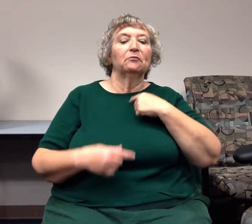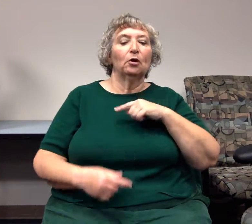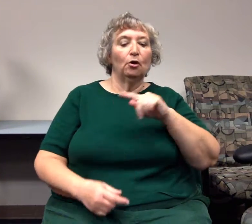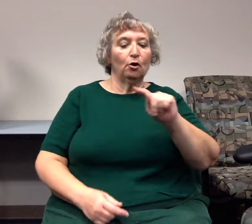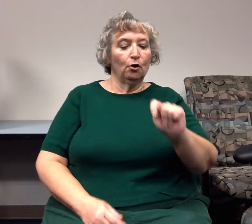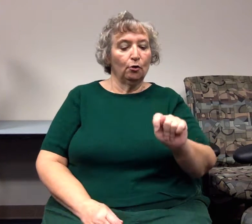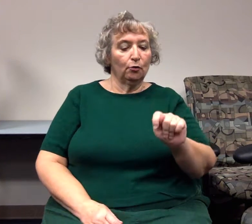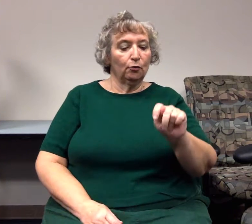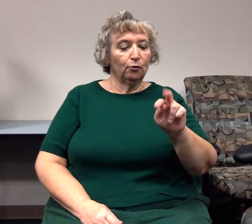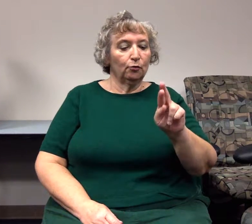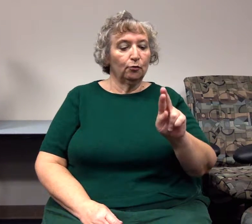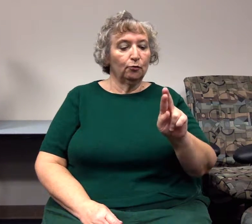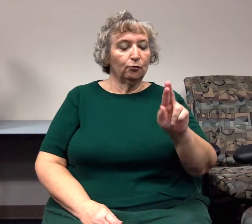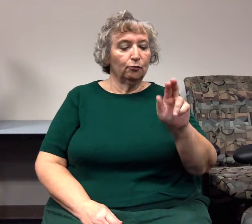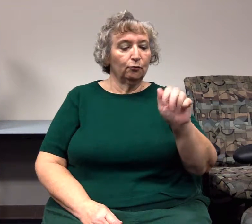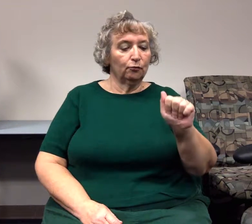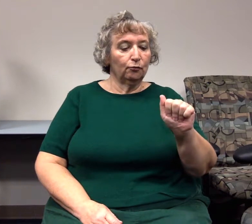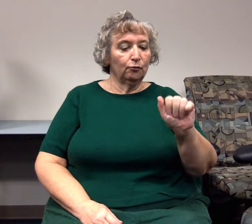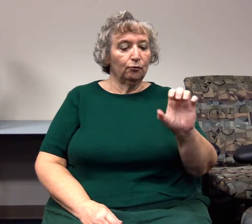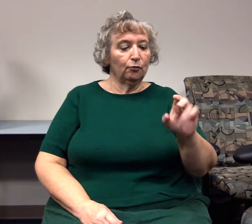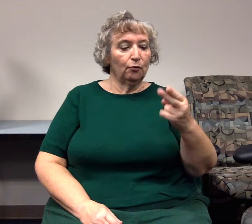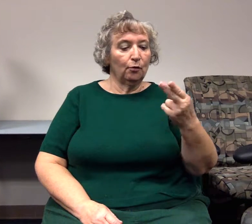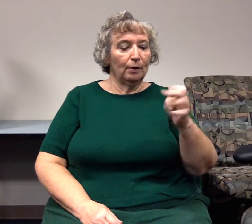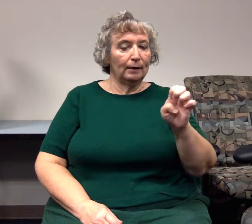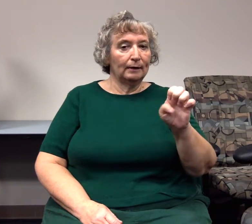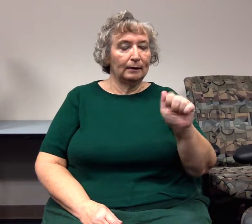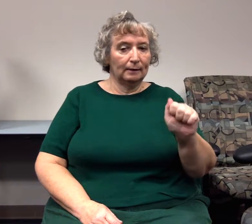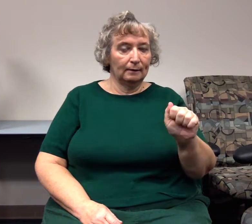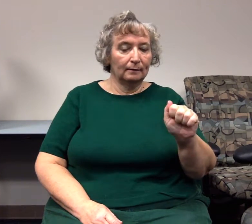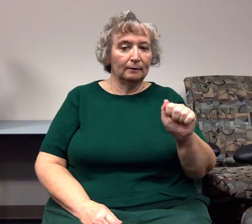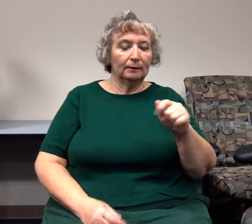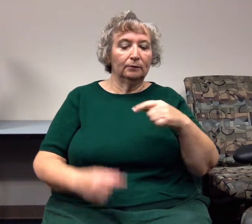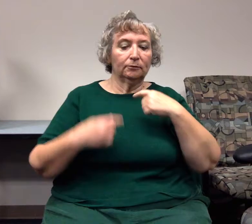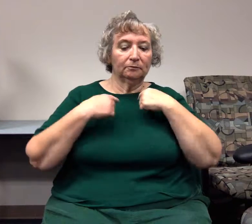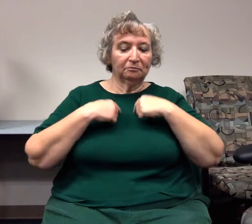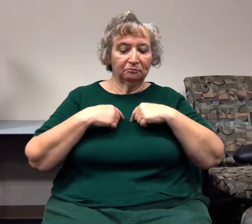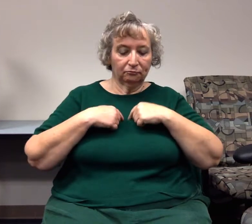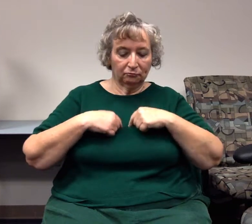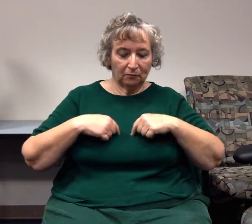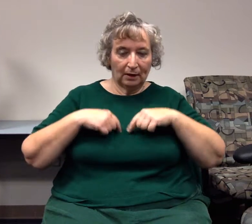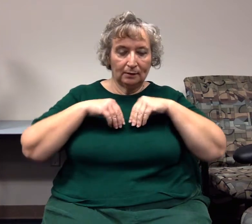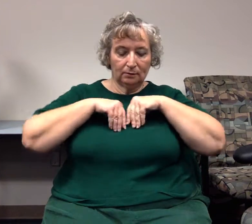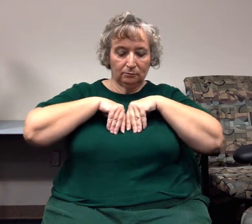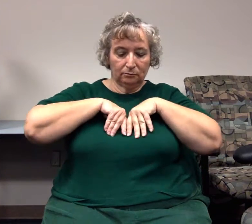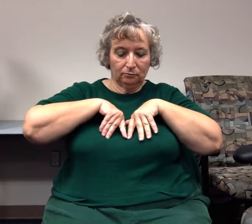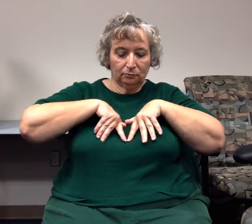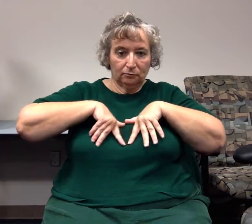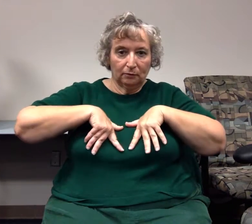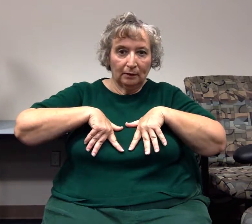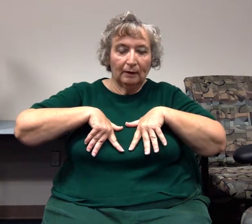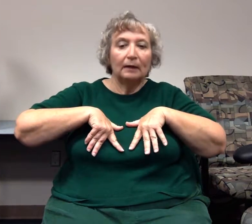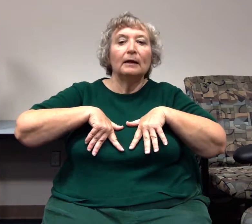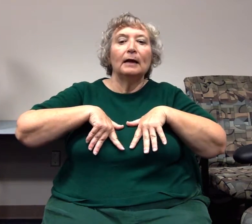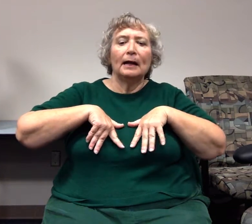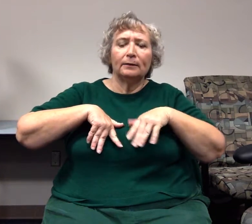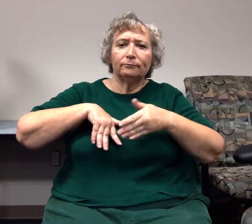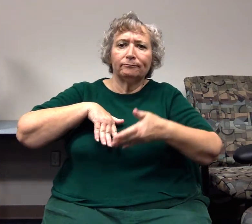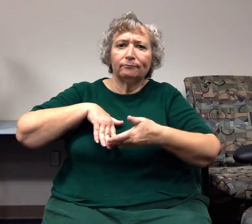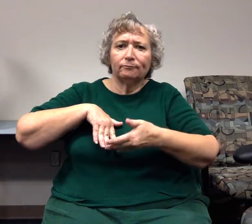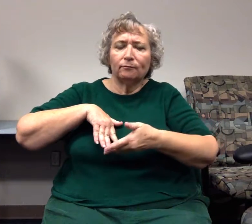the trachea divides into different branches, and those branches get smaller and smaller, and they end in air sacs. And the air